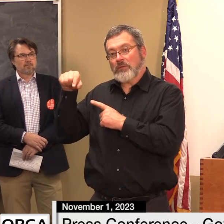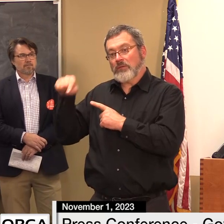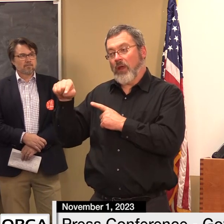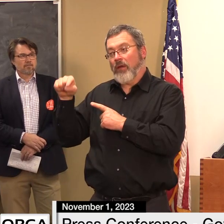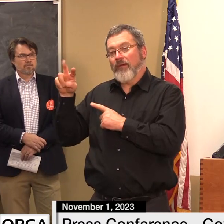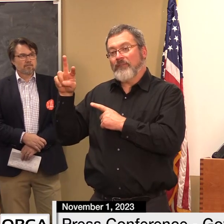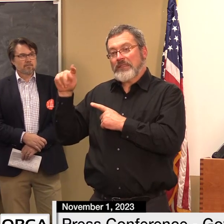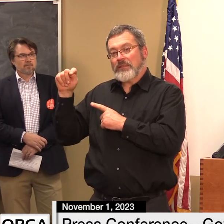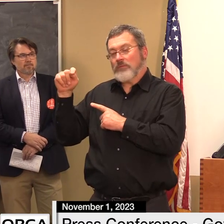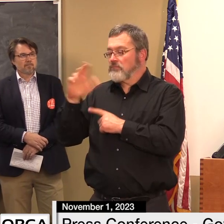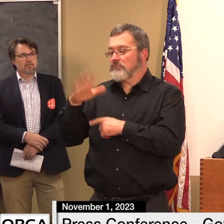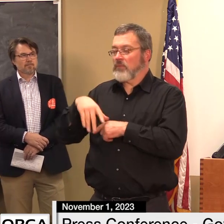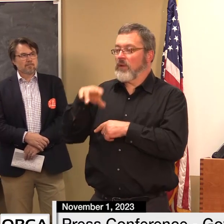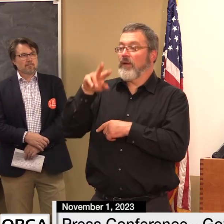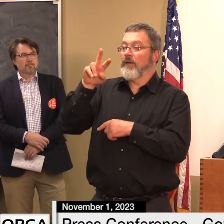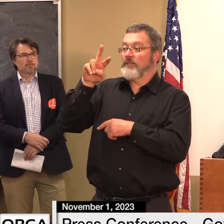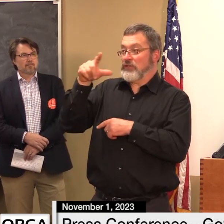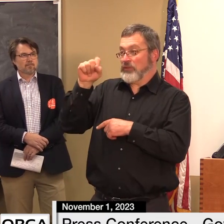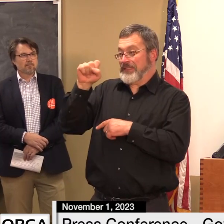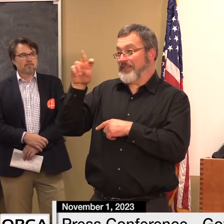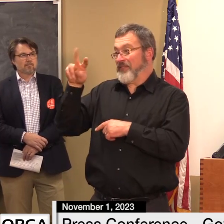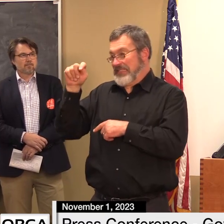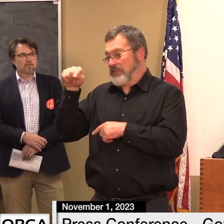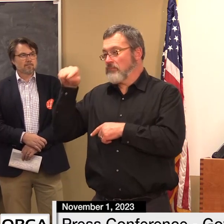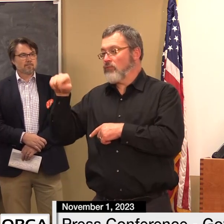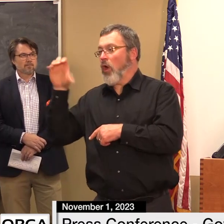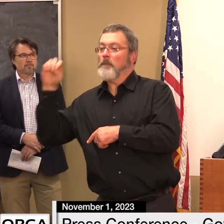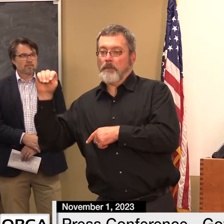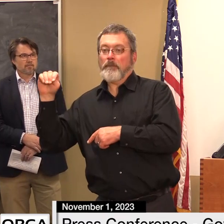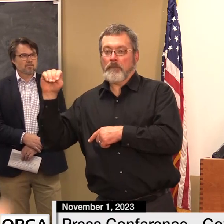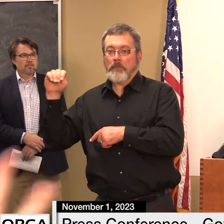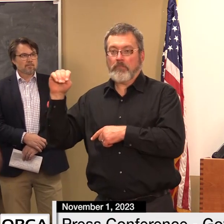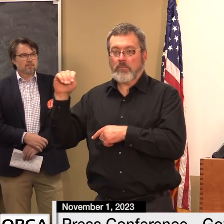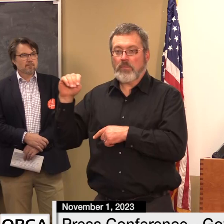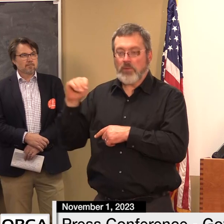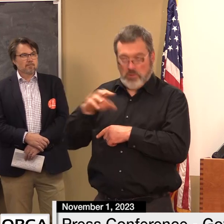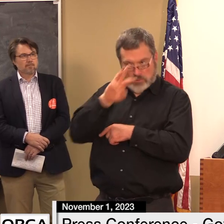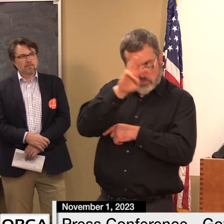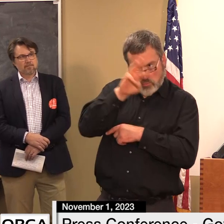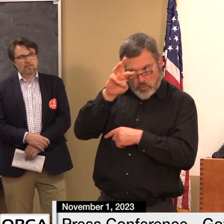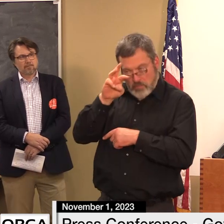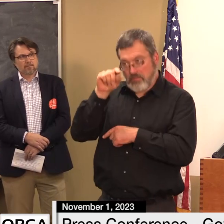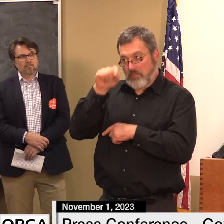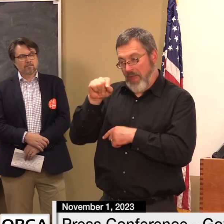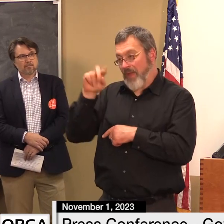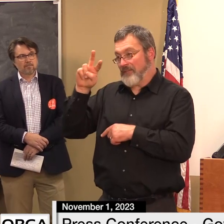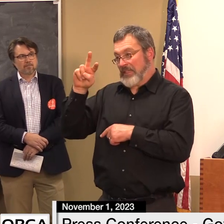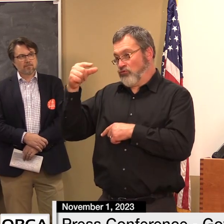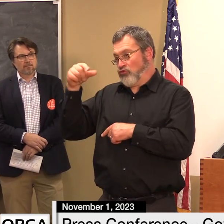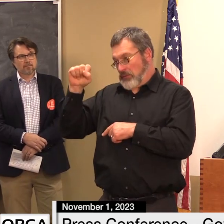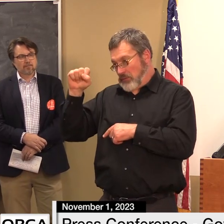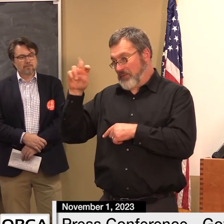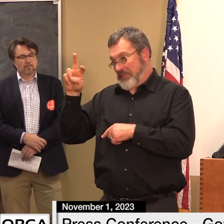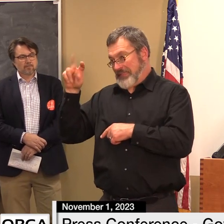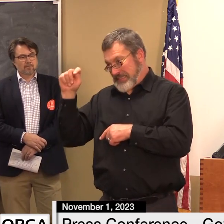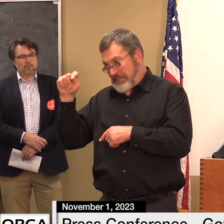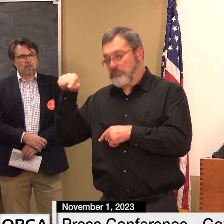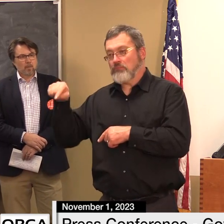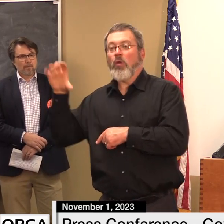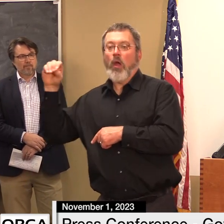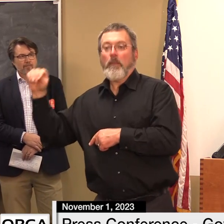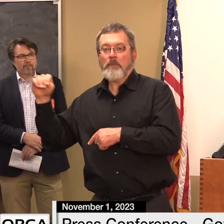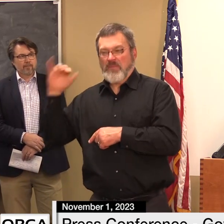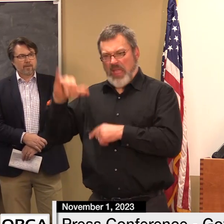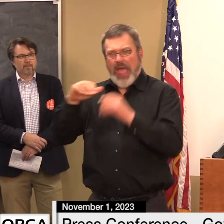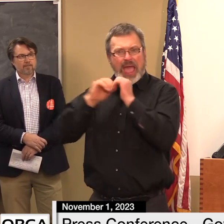www.vgsvt.com to learn about the rebates and financing options available today. You can request an energy evaluation or more information right